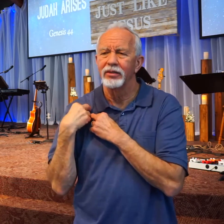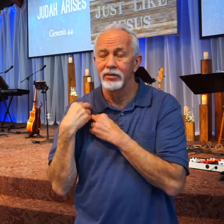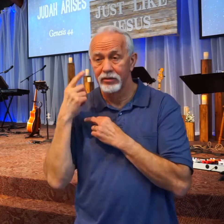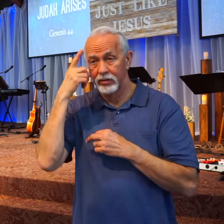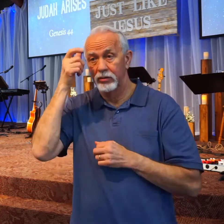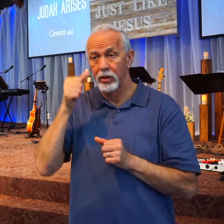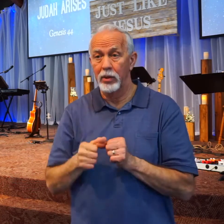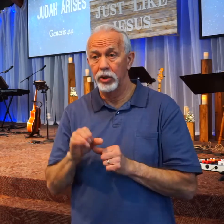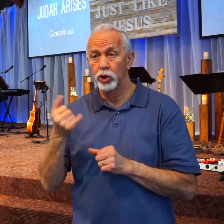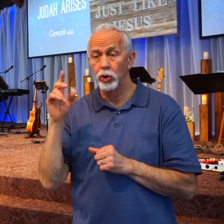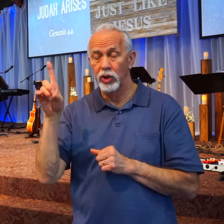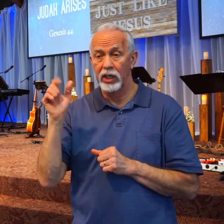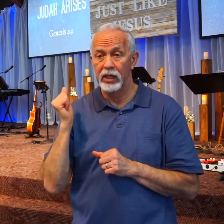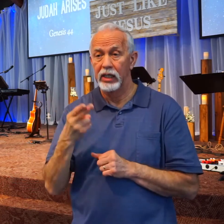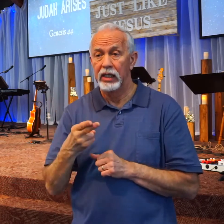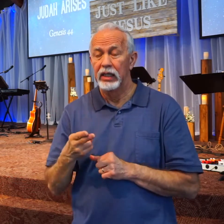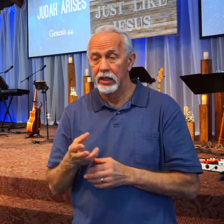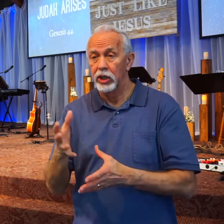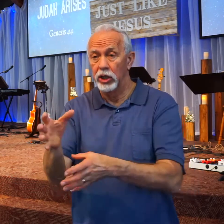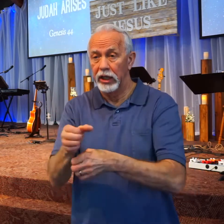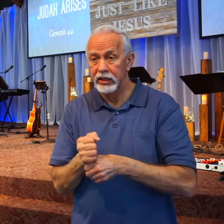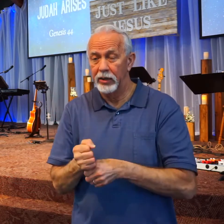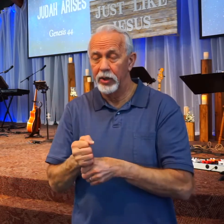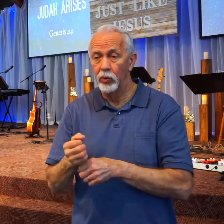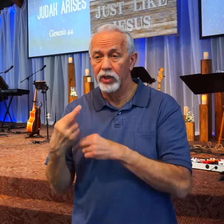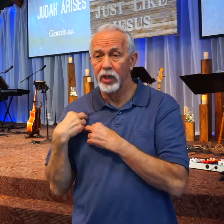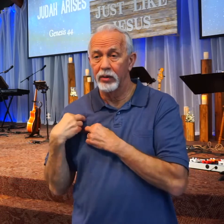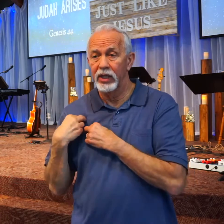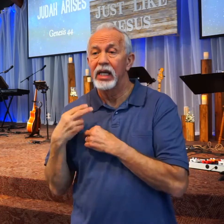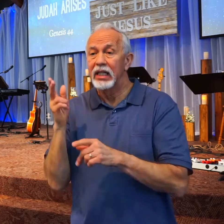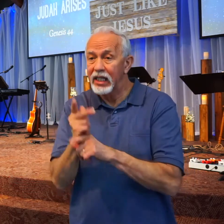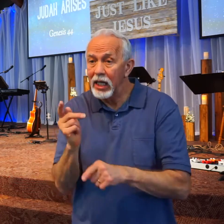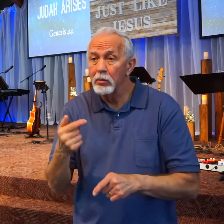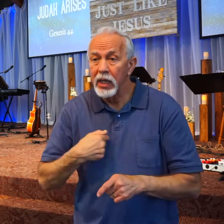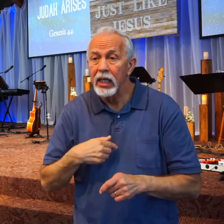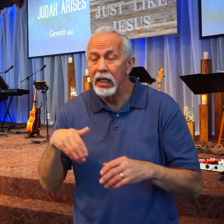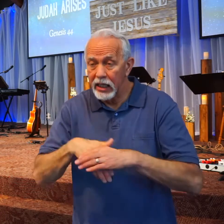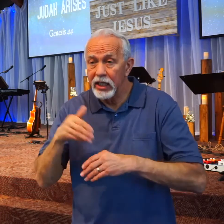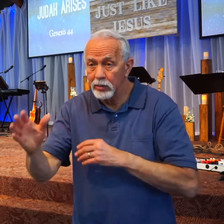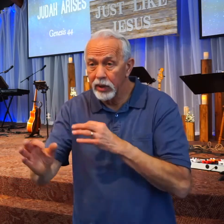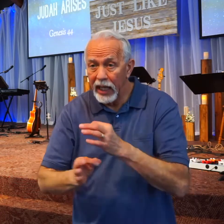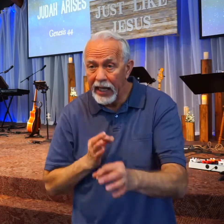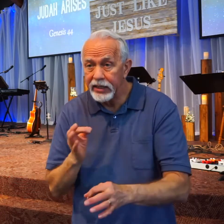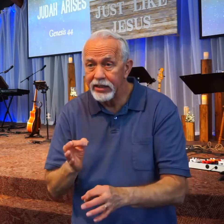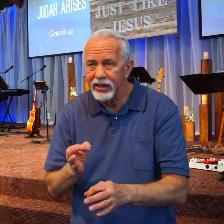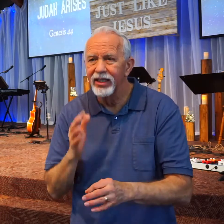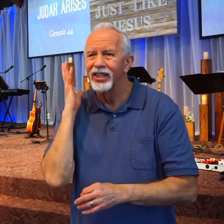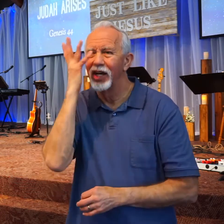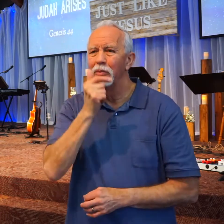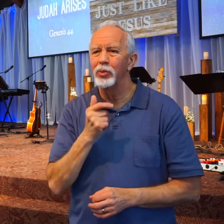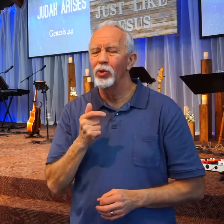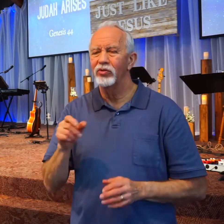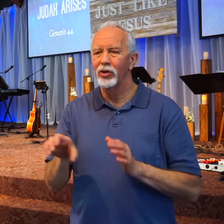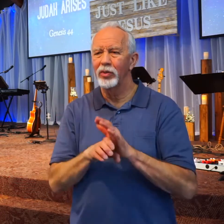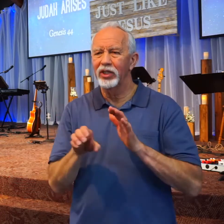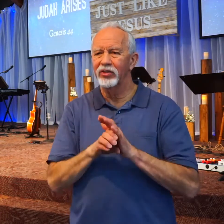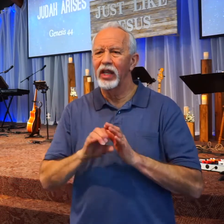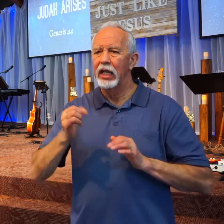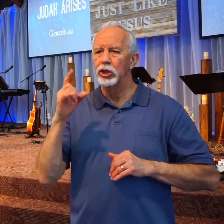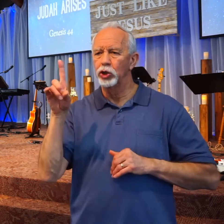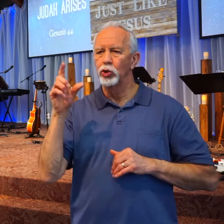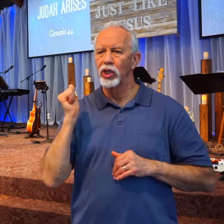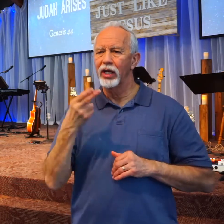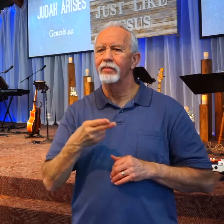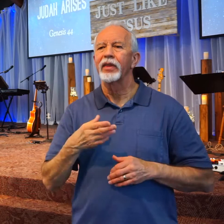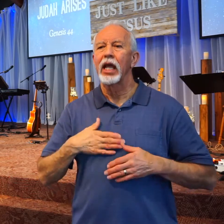responsibility. Please keep me in his place. What a beautiful picture of Judah being willing to lay down